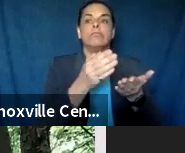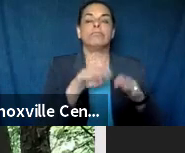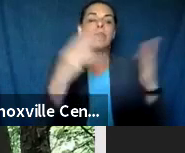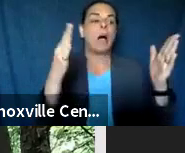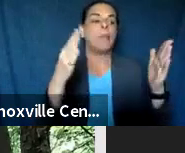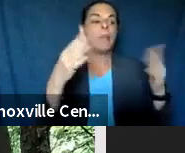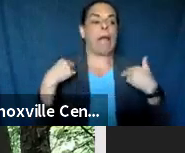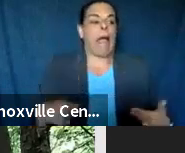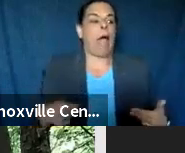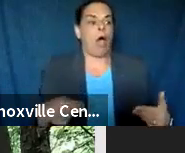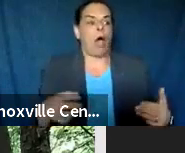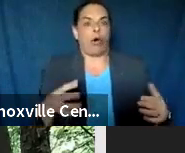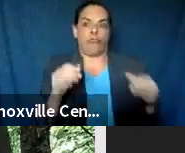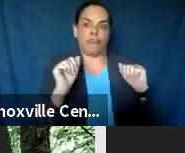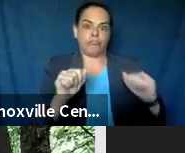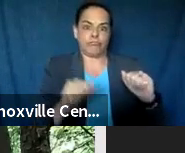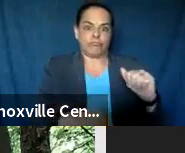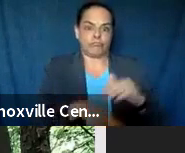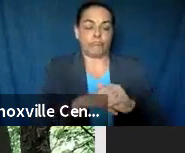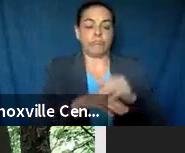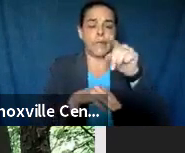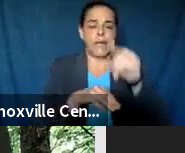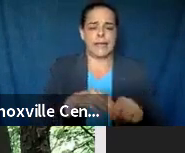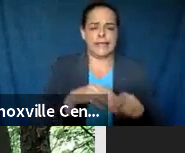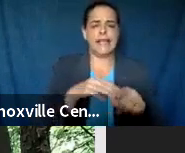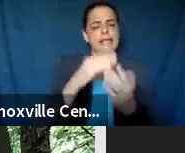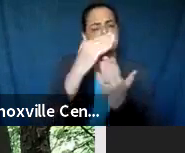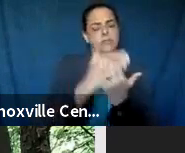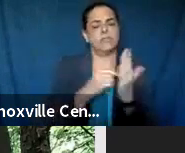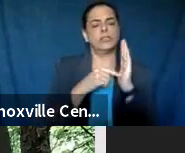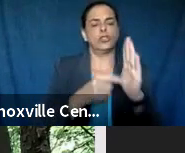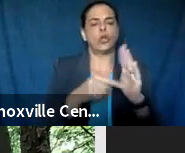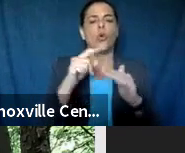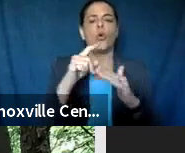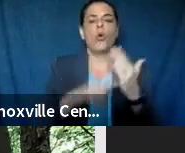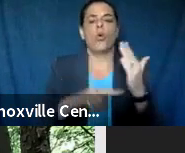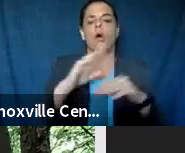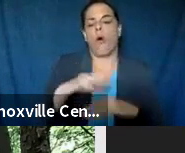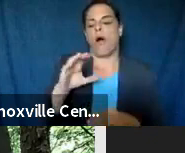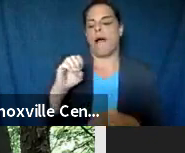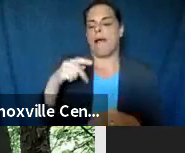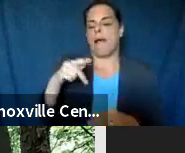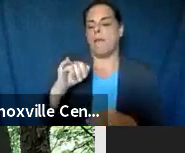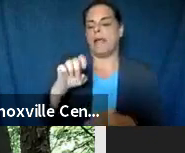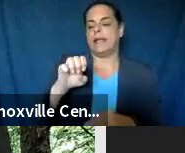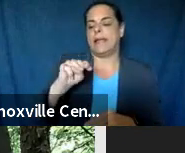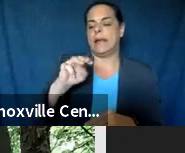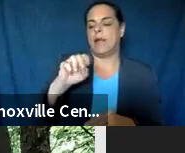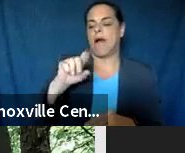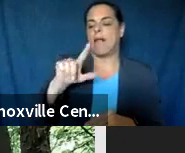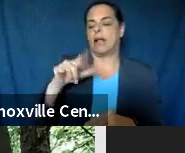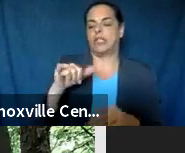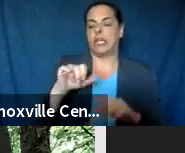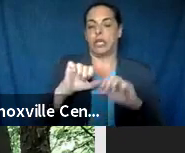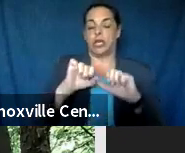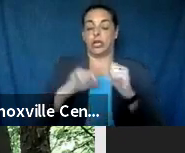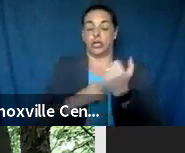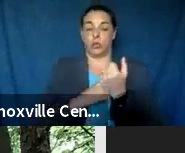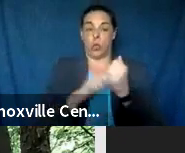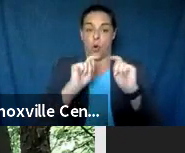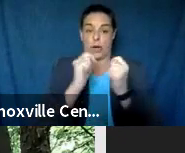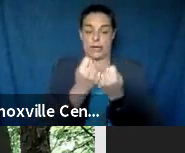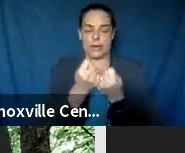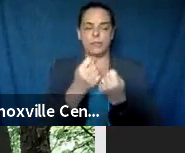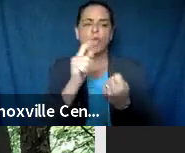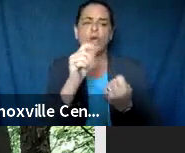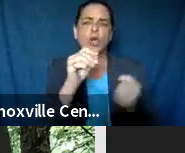This chart shows the number of individuals currently on the epidemiology support team. To be prepared for a potential increase in new cases, we have